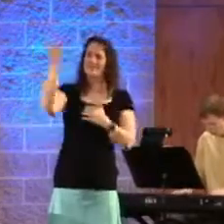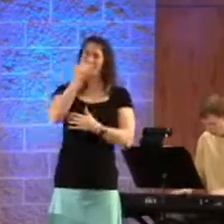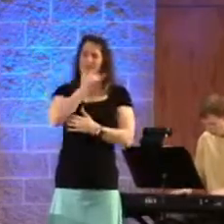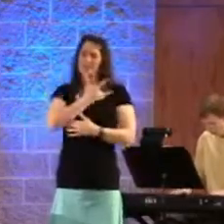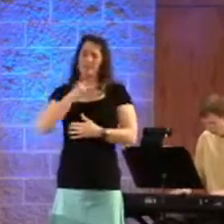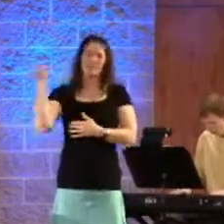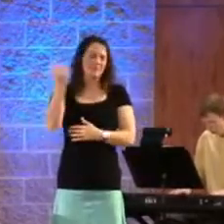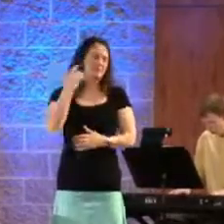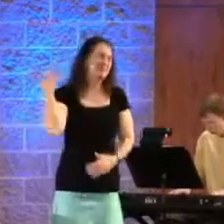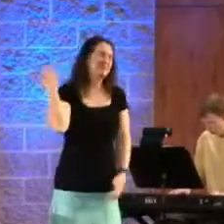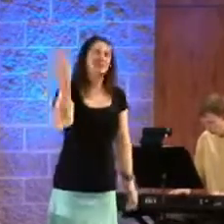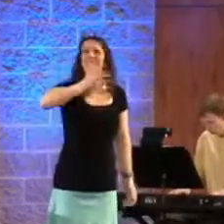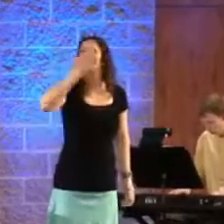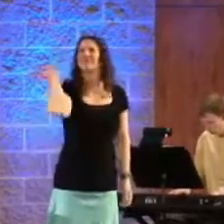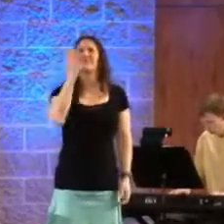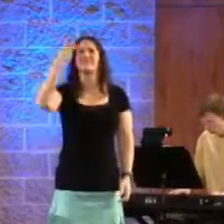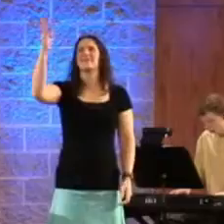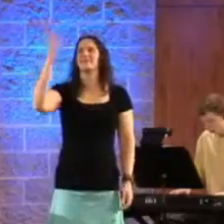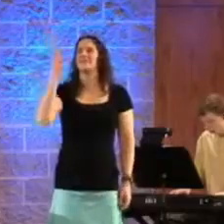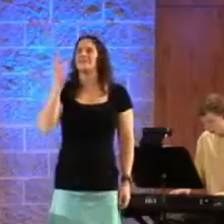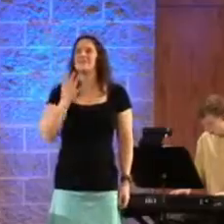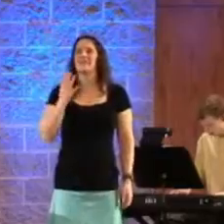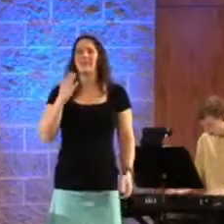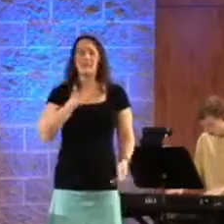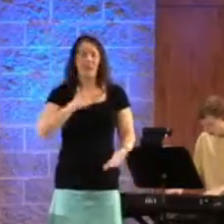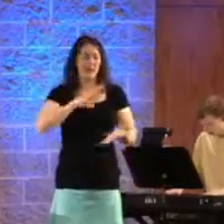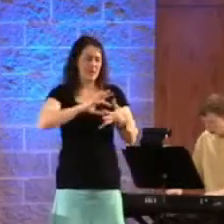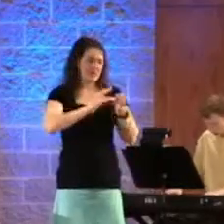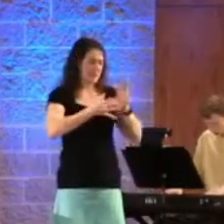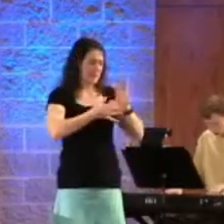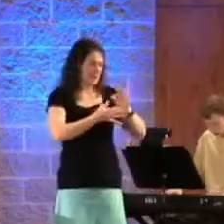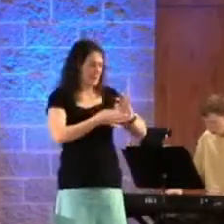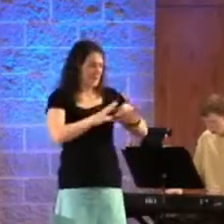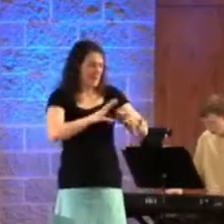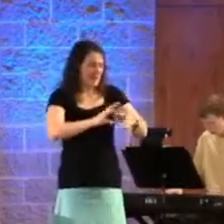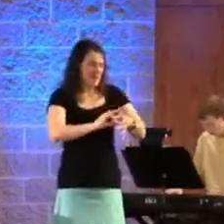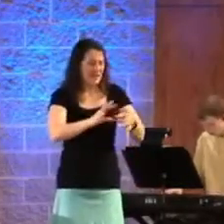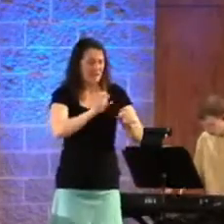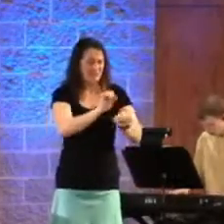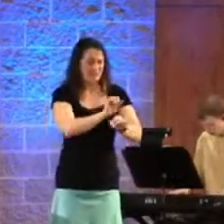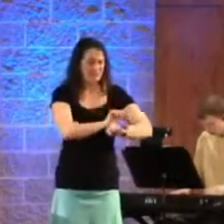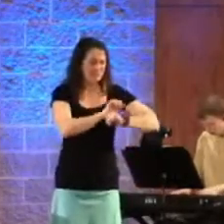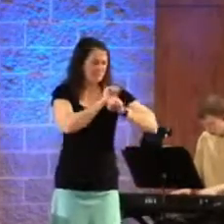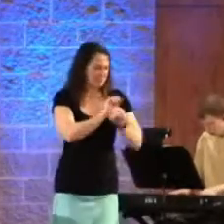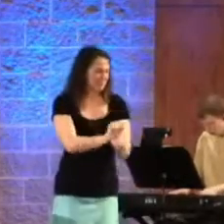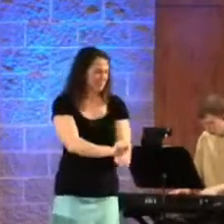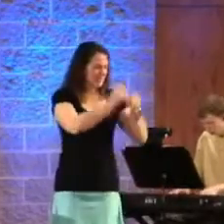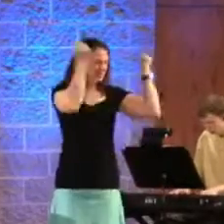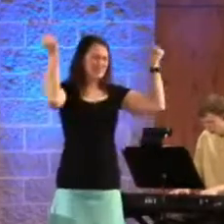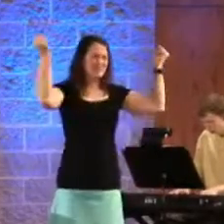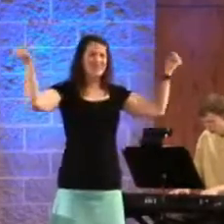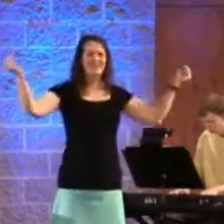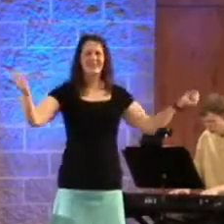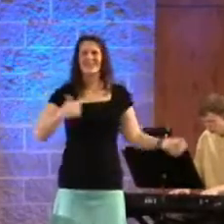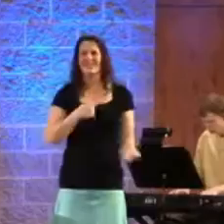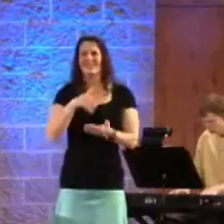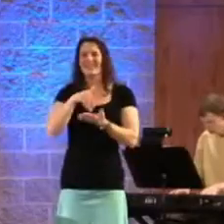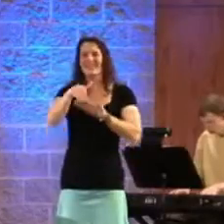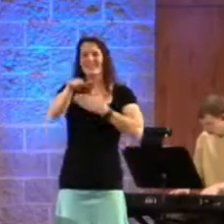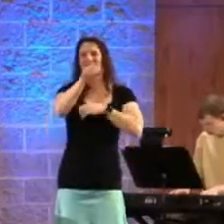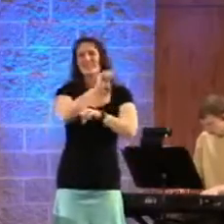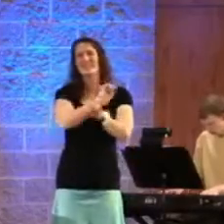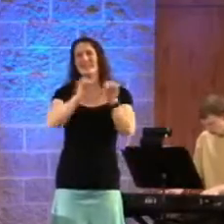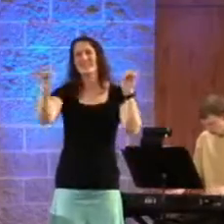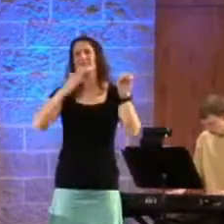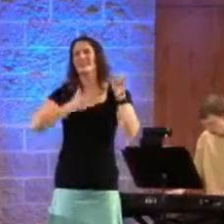love, amazing grace. Sing it again. My chains are gone, have been set